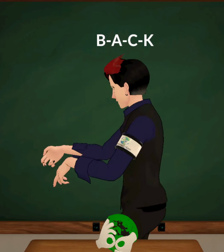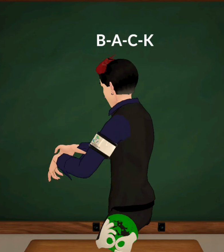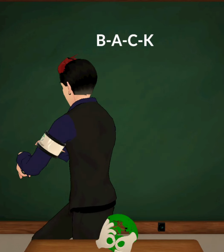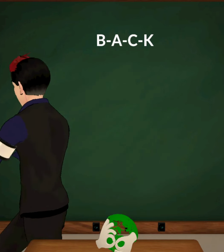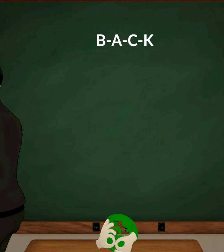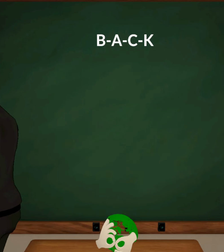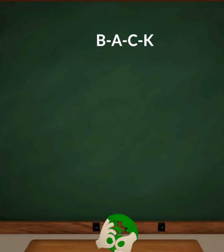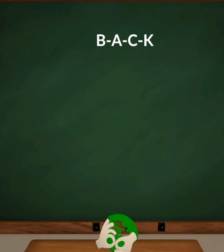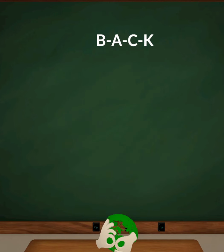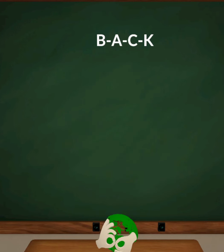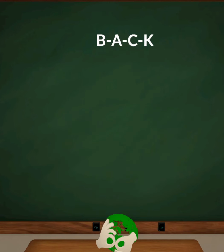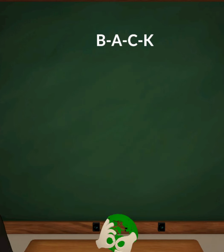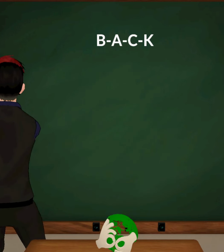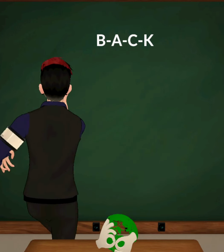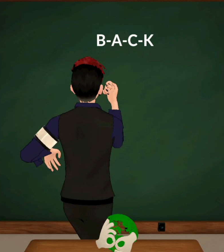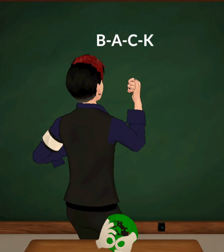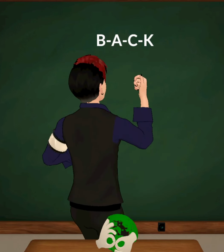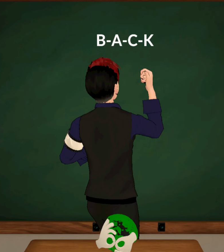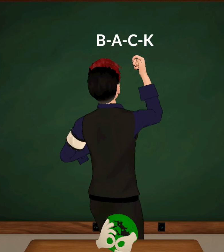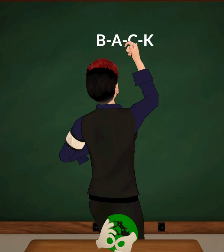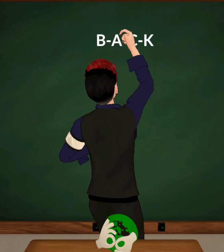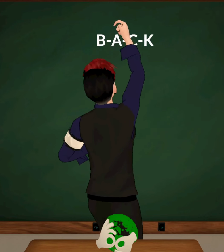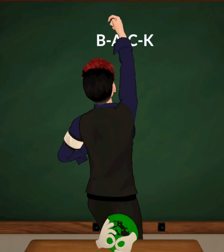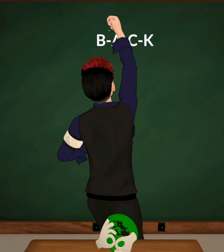quite often that I see this actually just gets kind of like